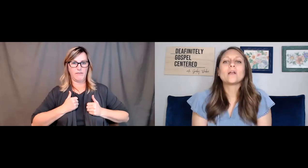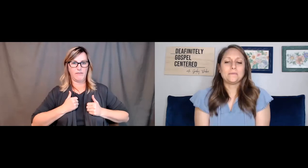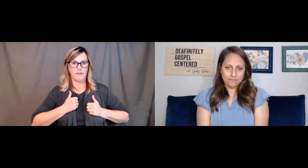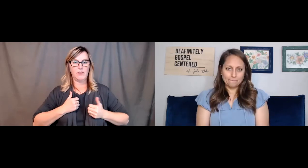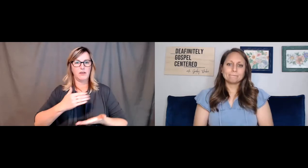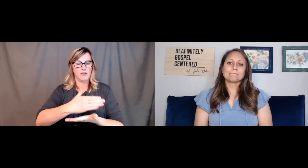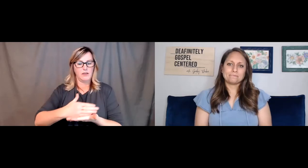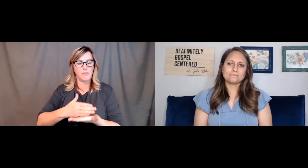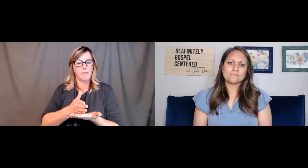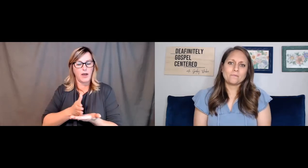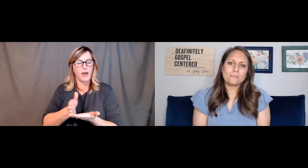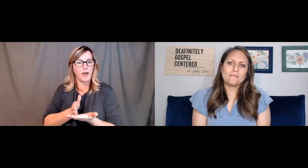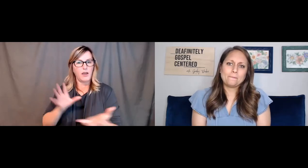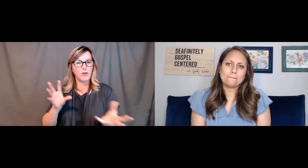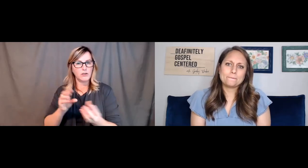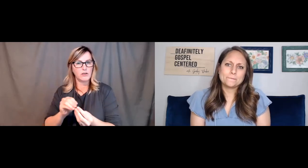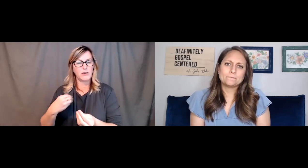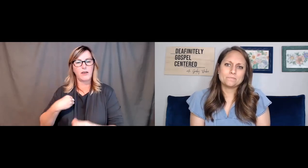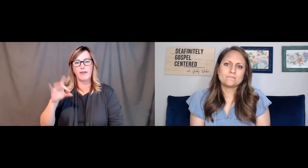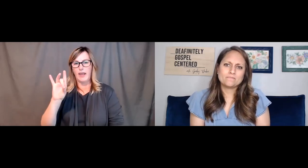And so that pie is our life.